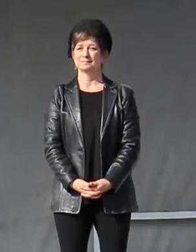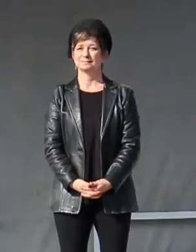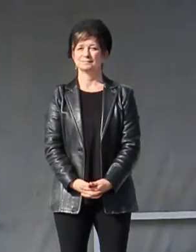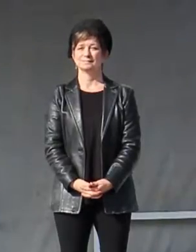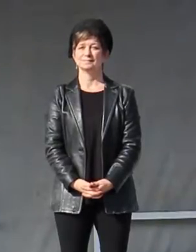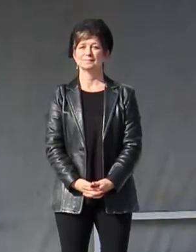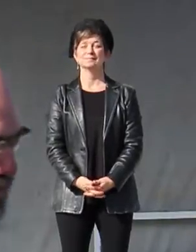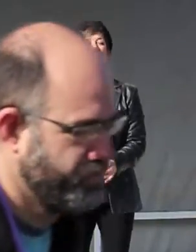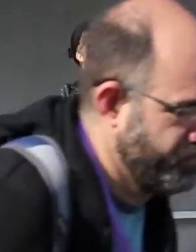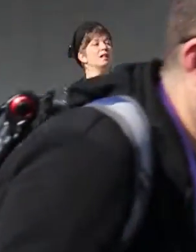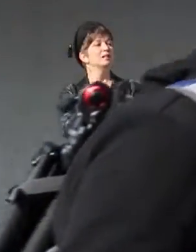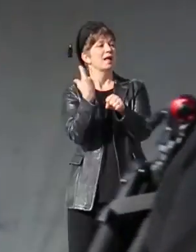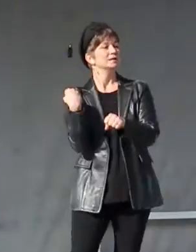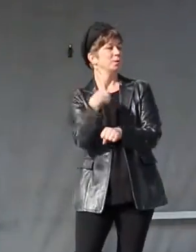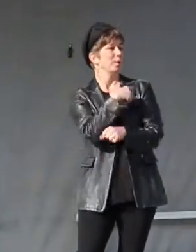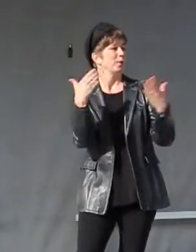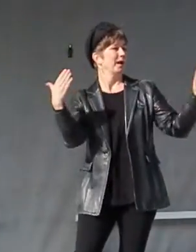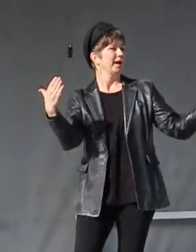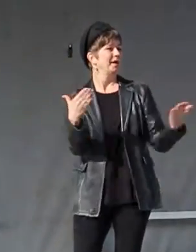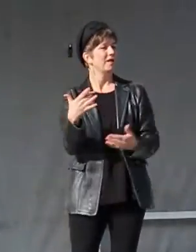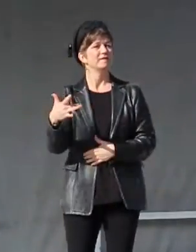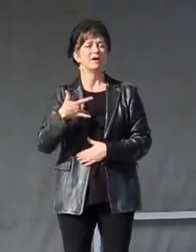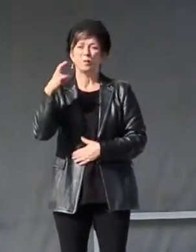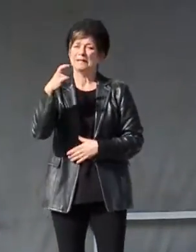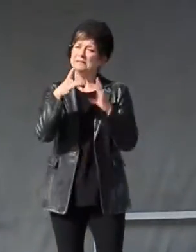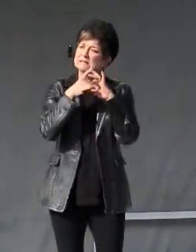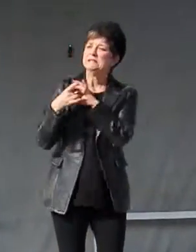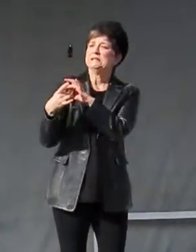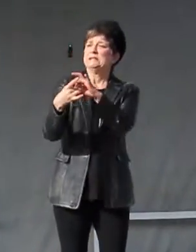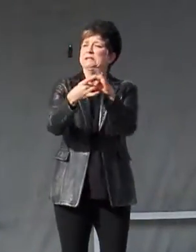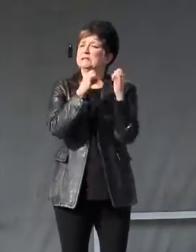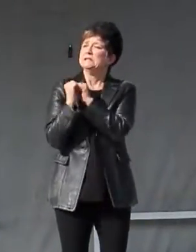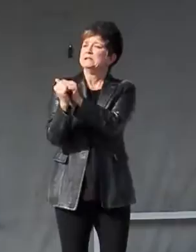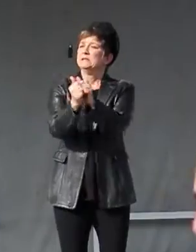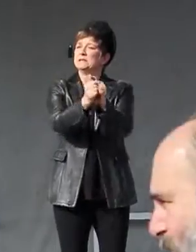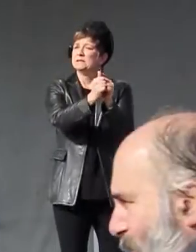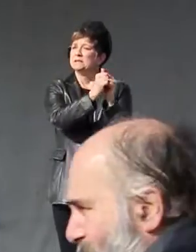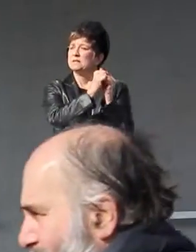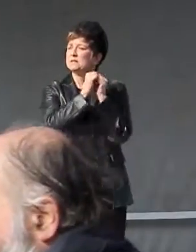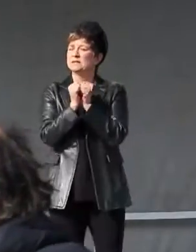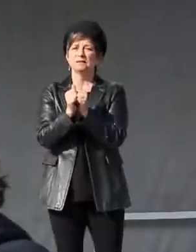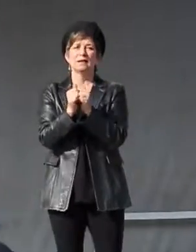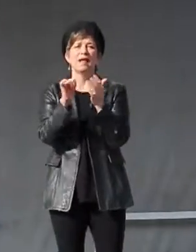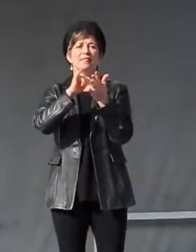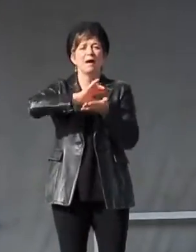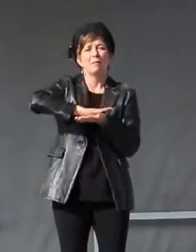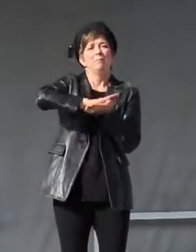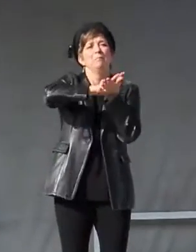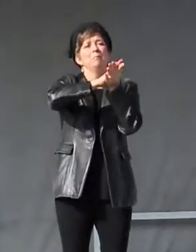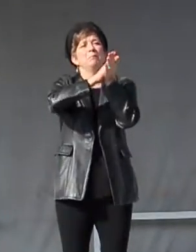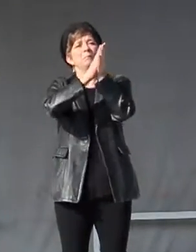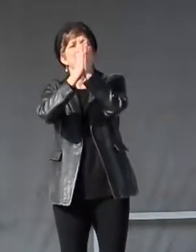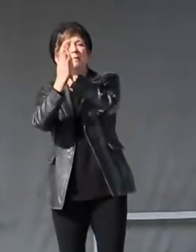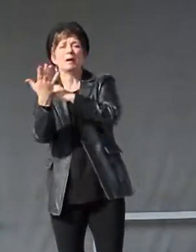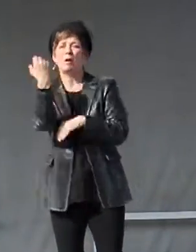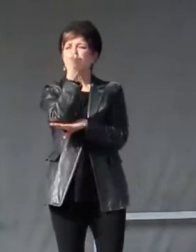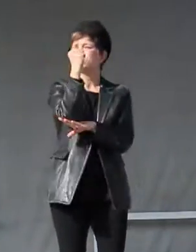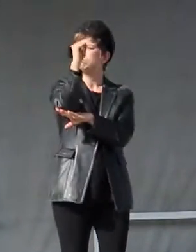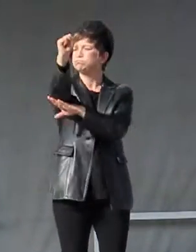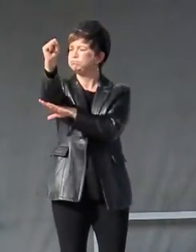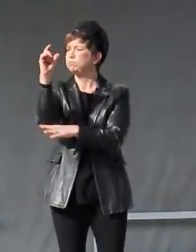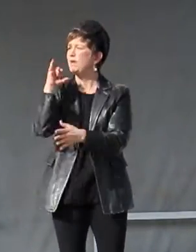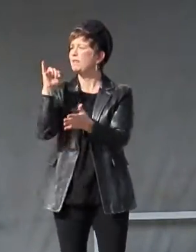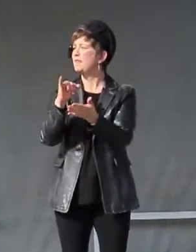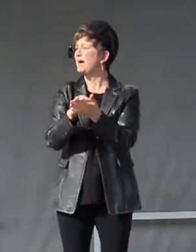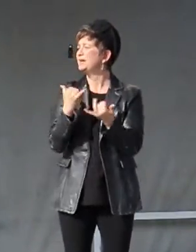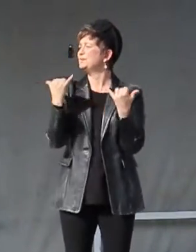We came here last year in need of solidarity. That solidarity has grown into a movement. Today, we